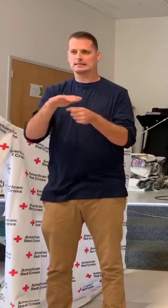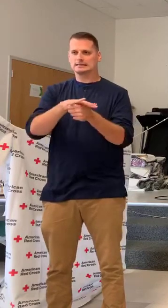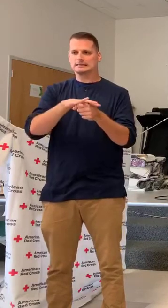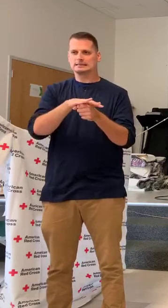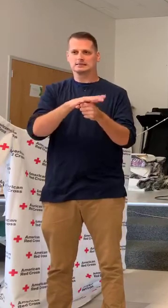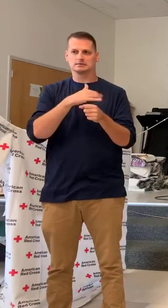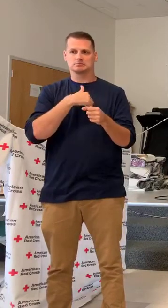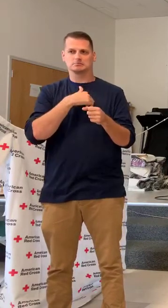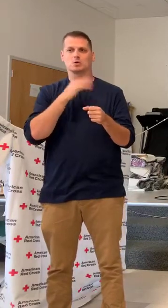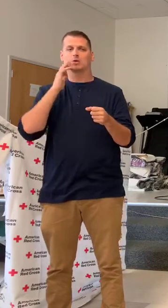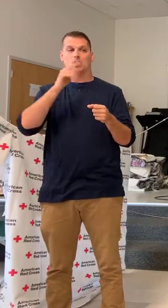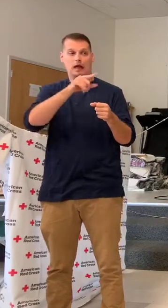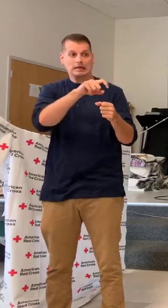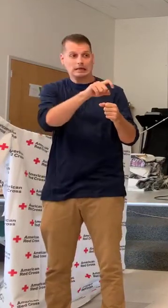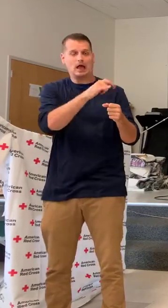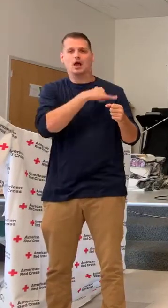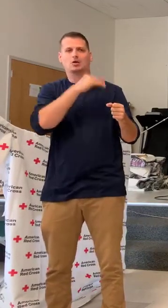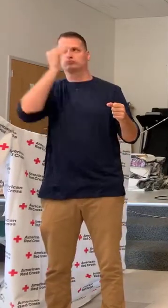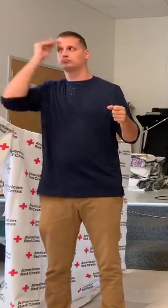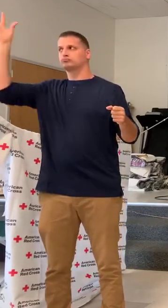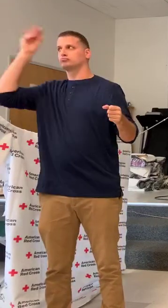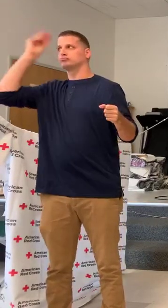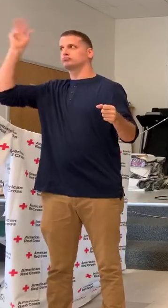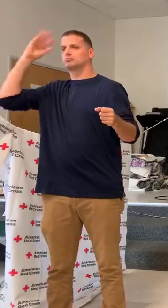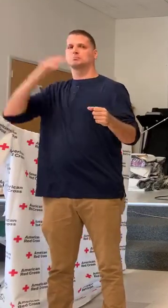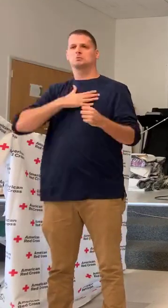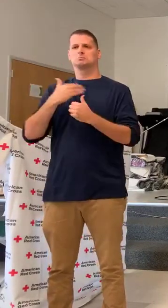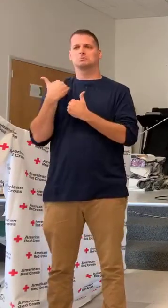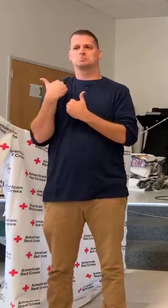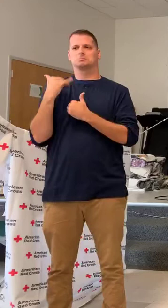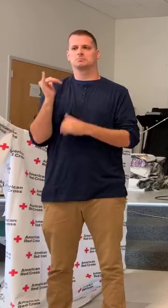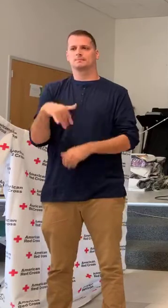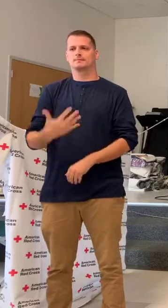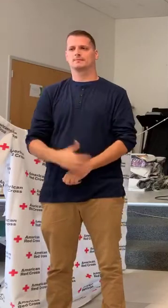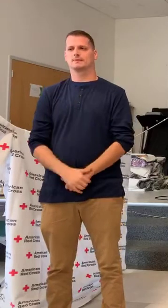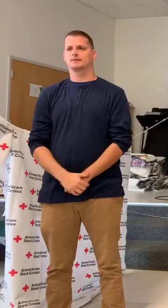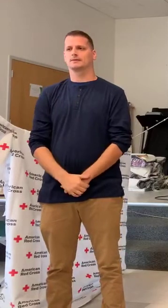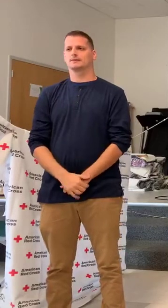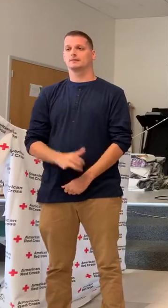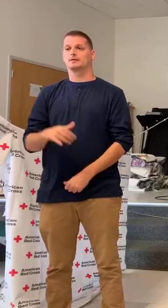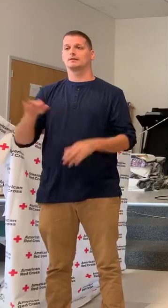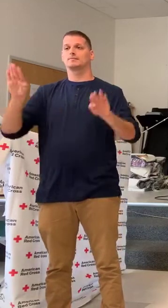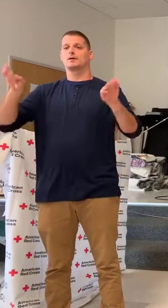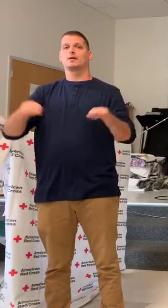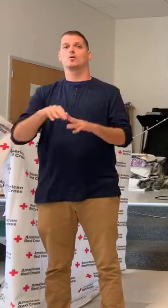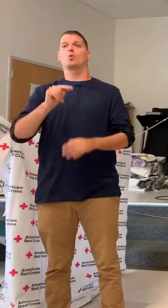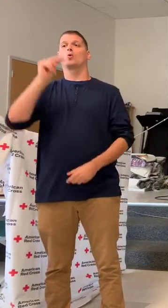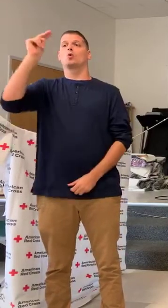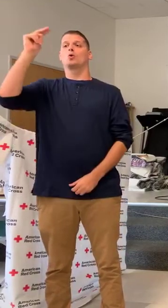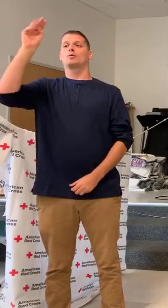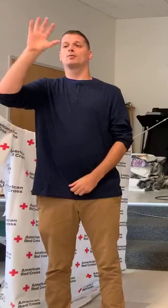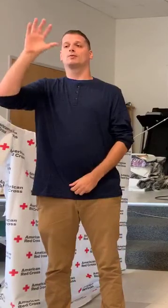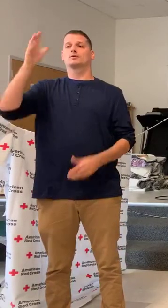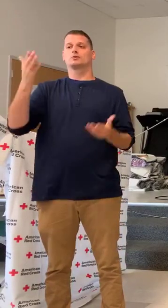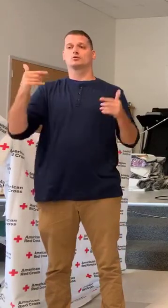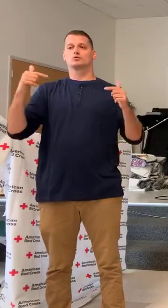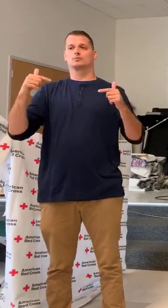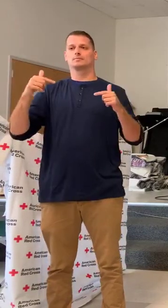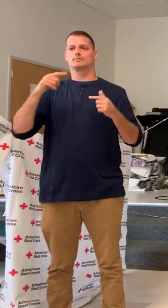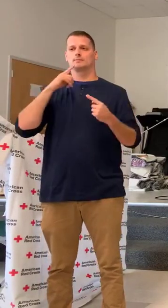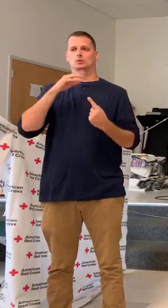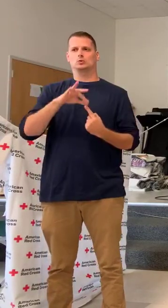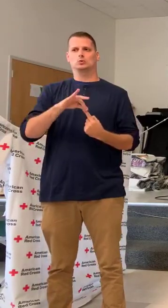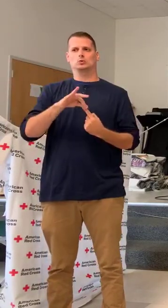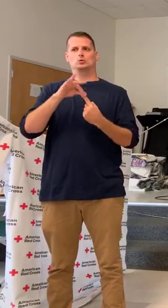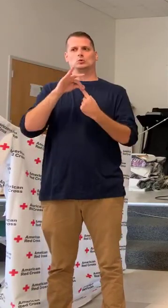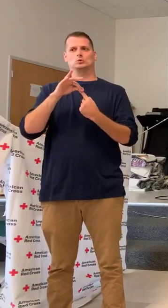not like other areas of Alaska. We're not like other areas of the MEDSU Borough. We're a tough, self-sufficient breed, but you know,